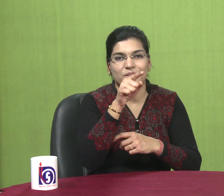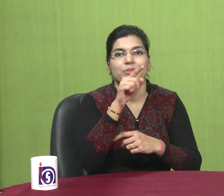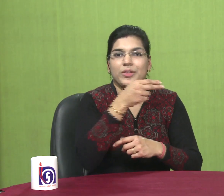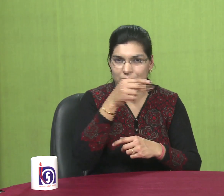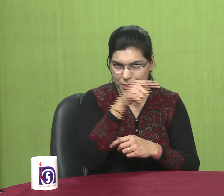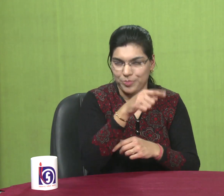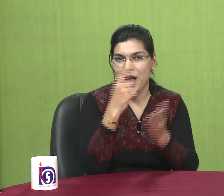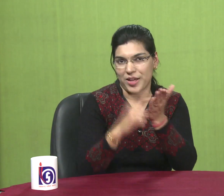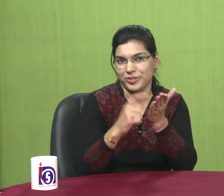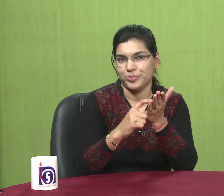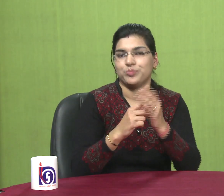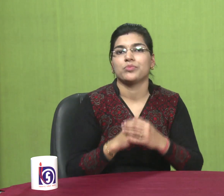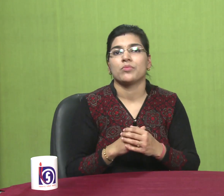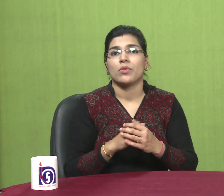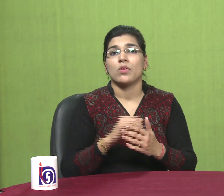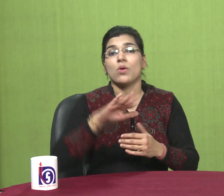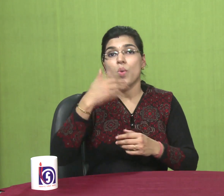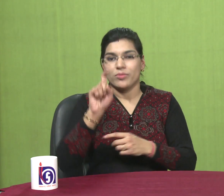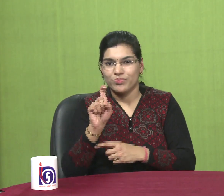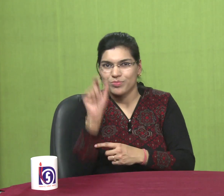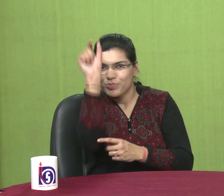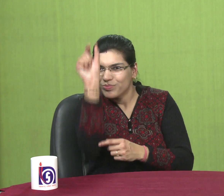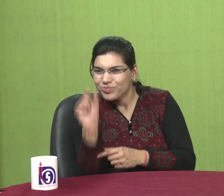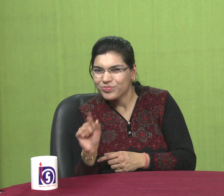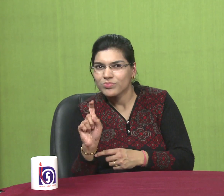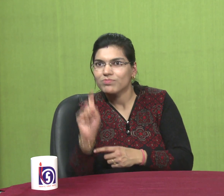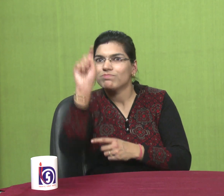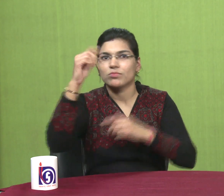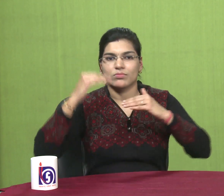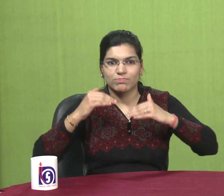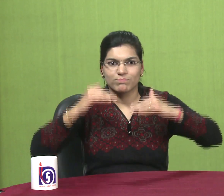Then is the scroll bar where you can scroll through the whole page.